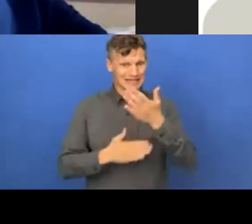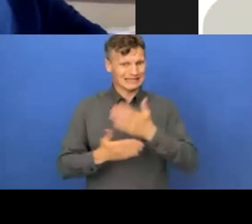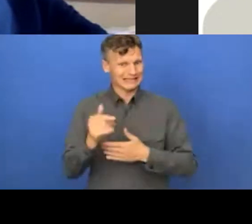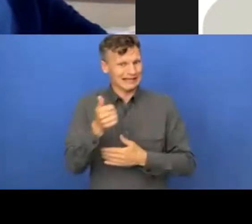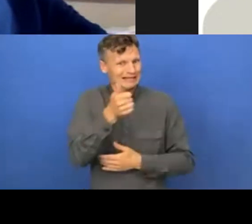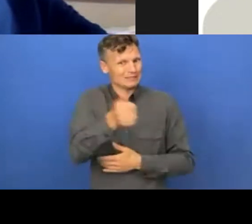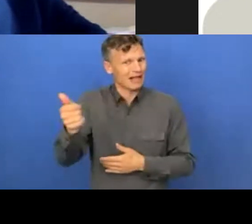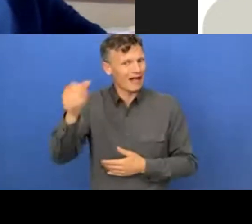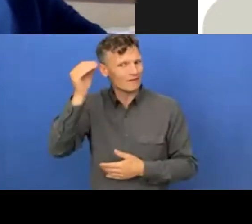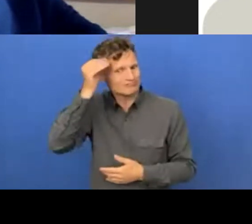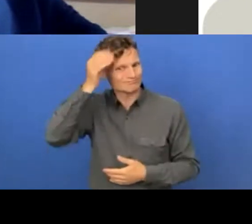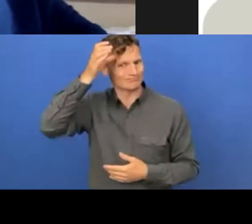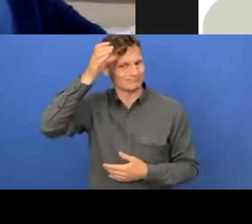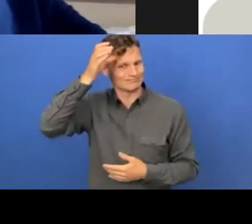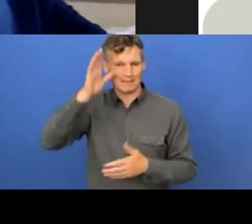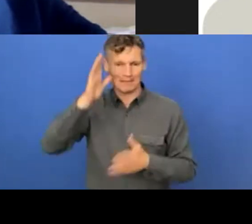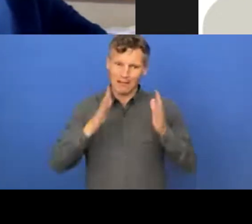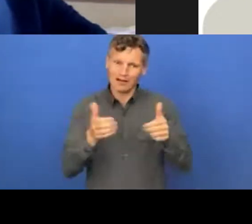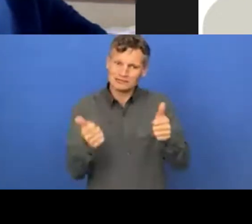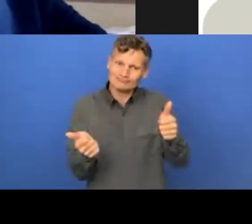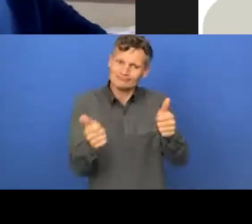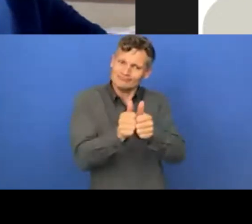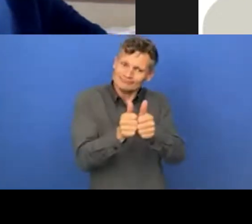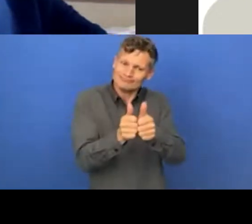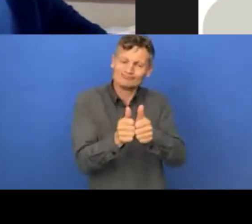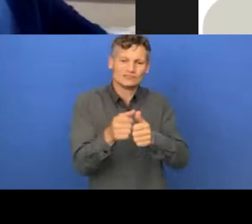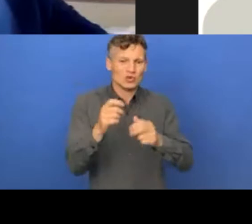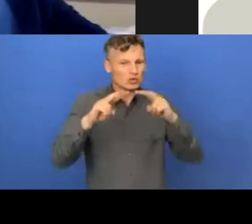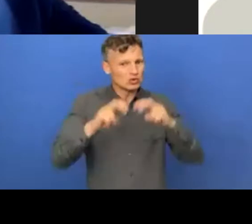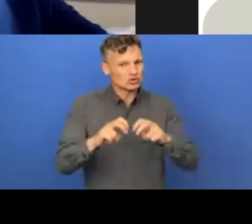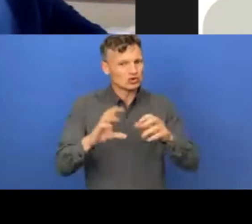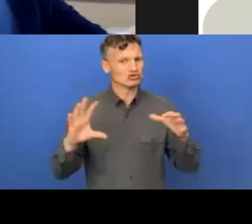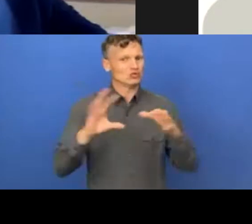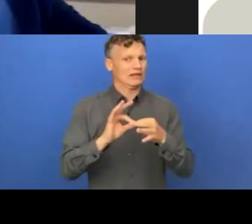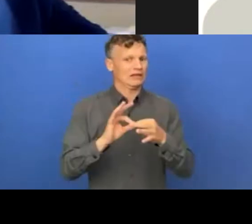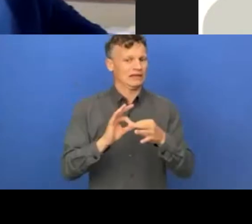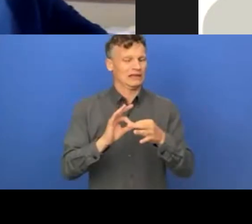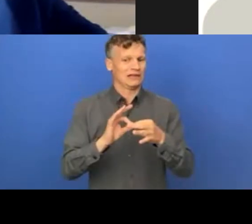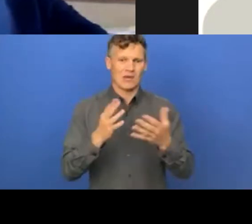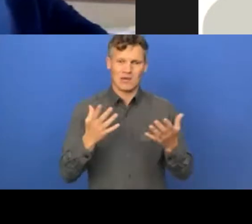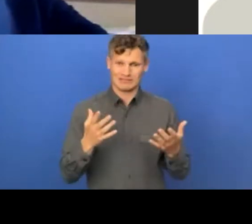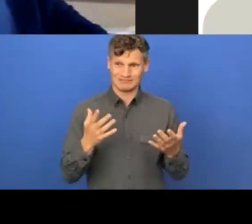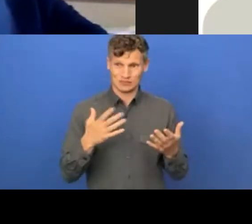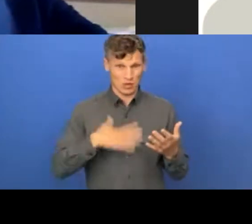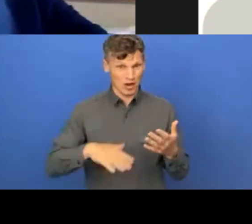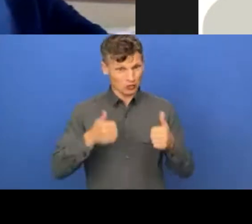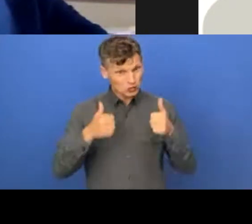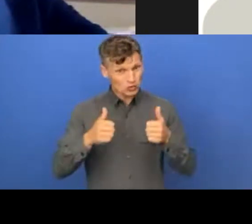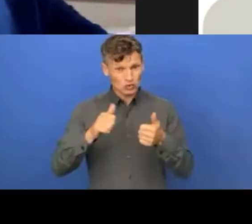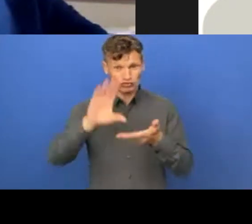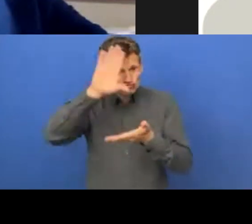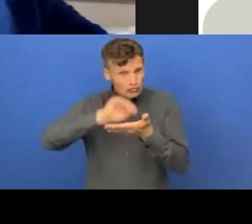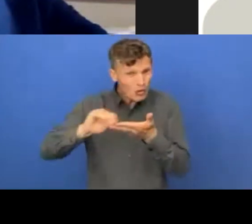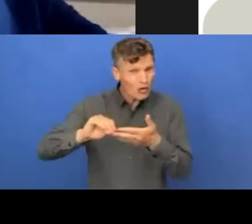co-researchers that are best placed to help us ensure that our interventions and our responses are meaningful and practical. And that